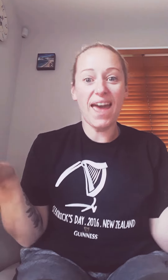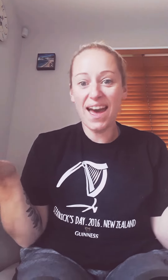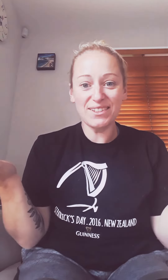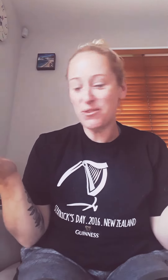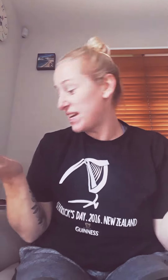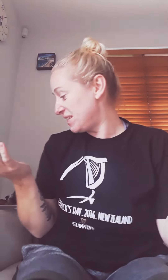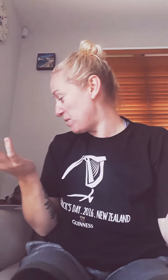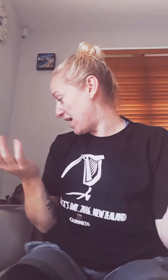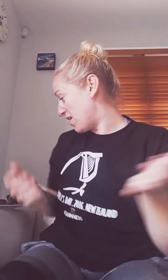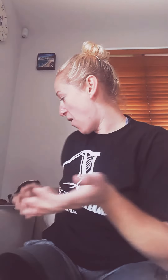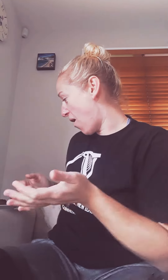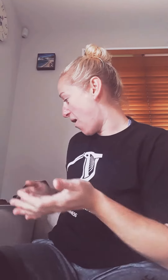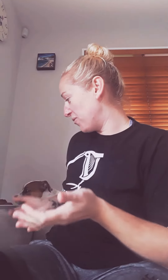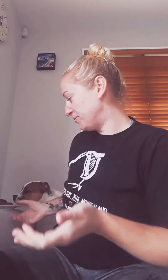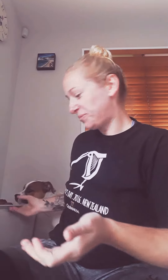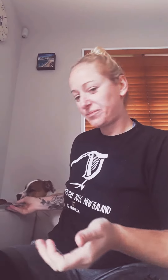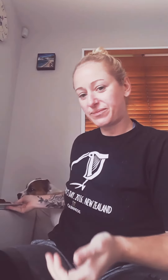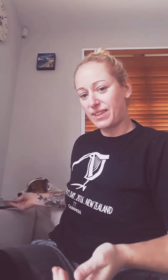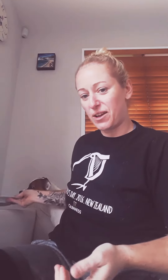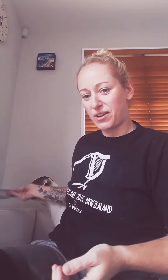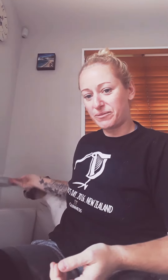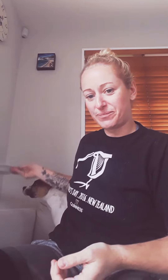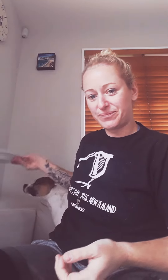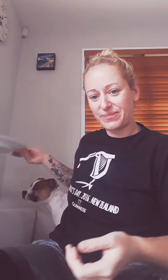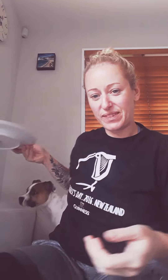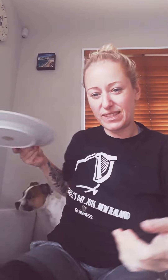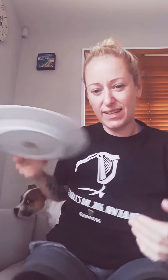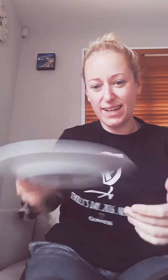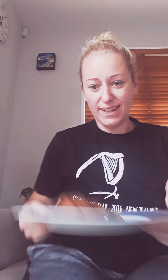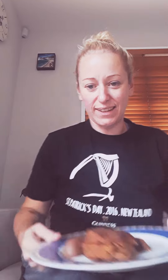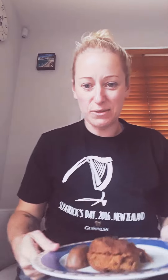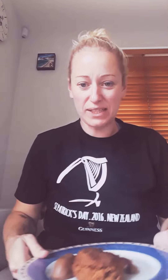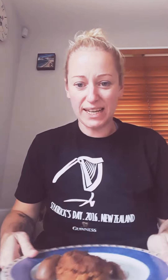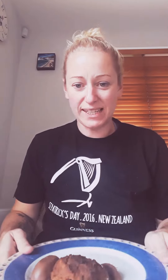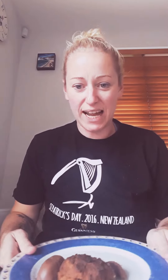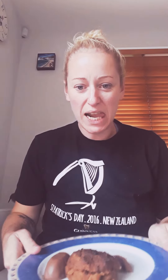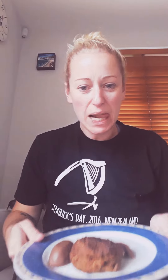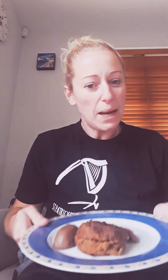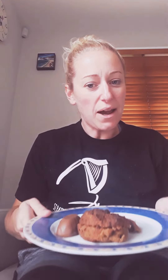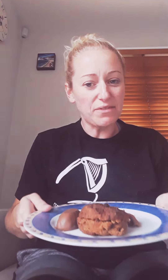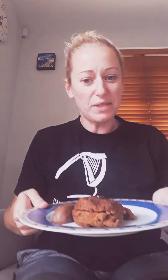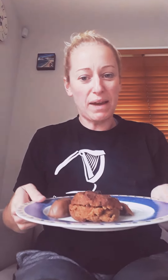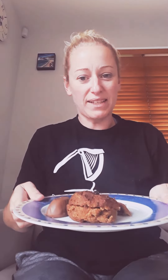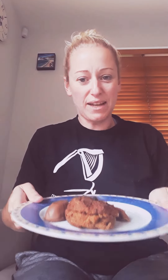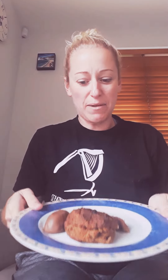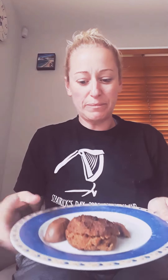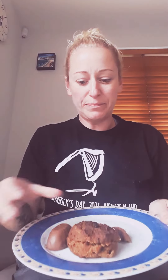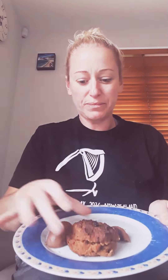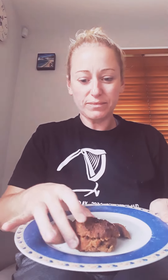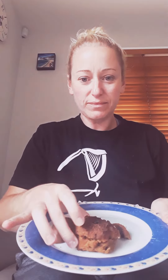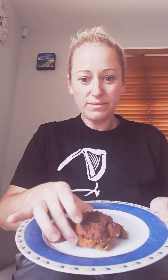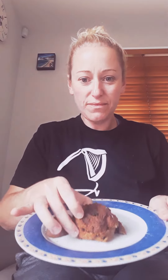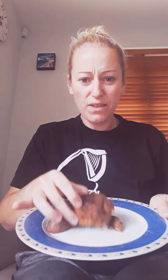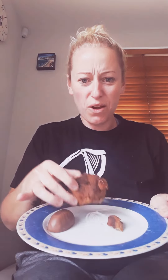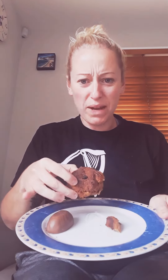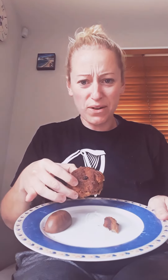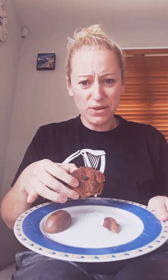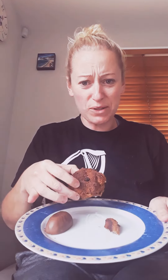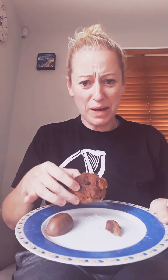How's your Easter been? Uh-oh, look, sneaky little sneakster. I've just made some homemade hot cross